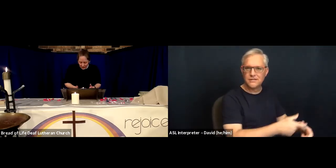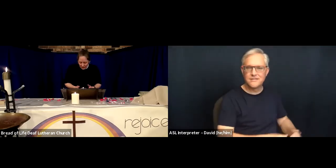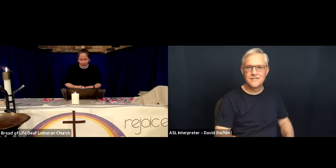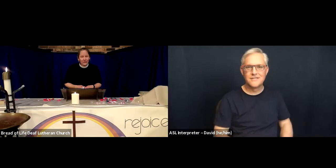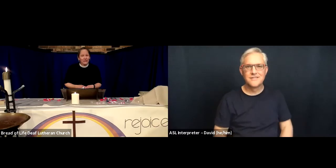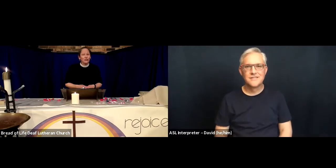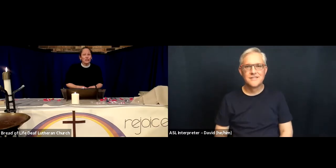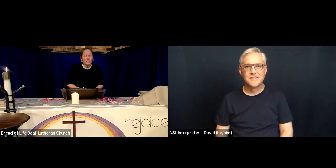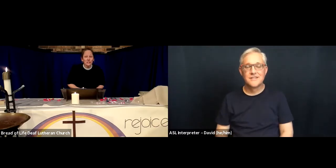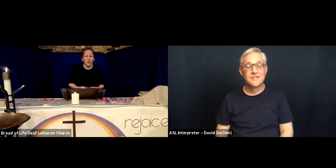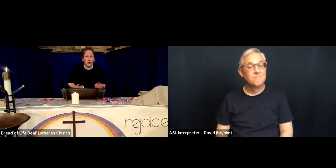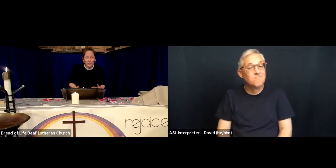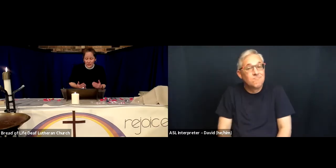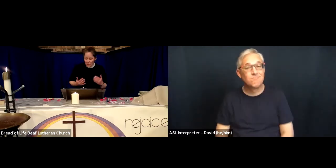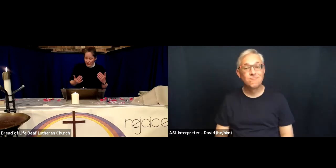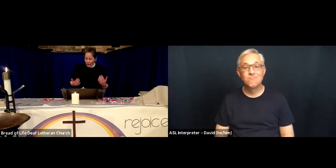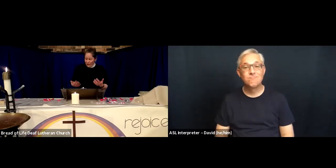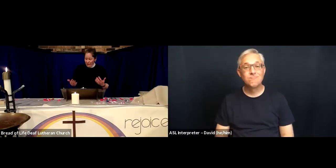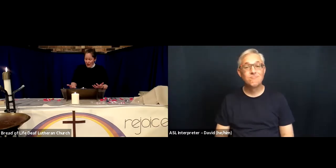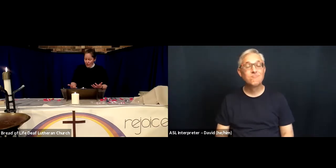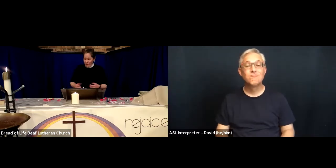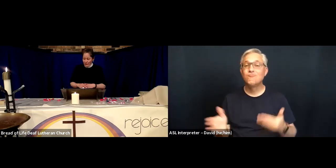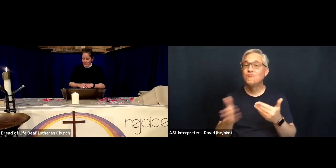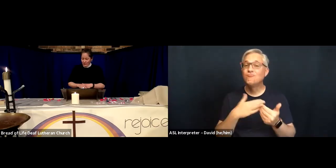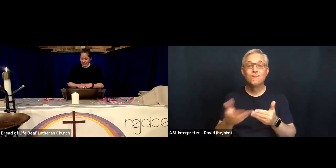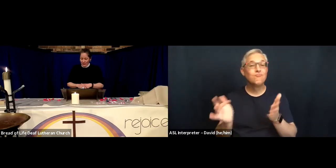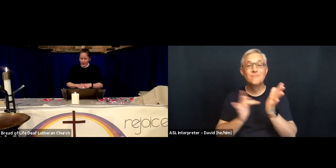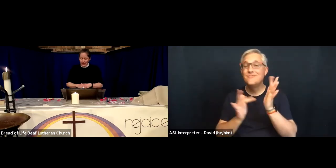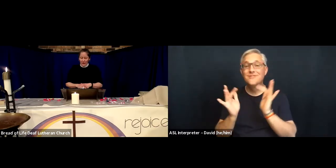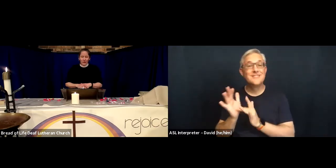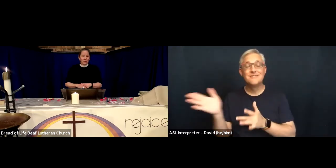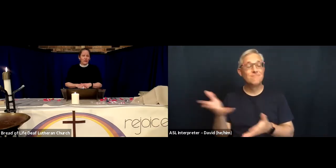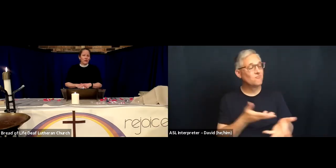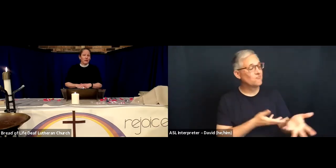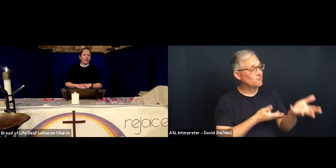And still, Jesus trusts those followers.